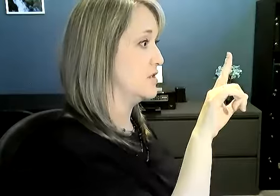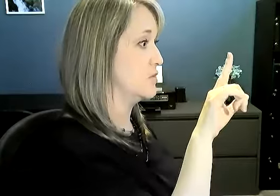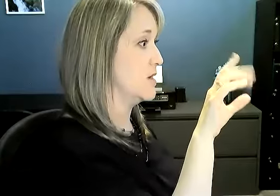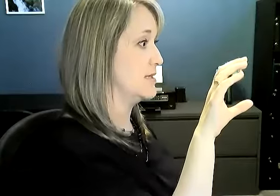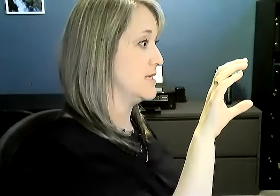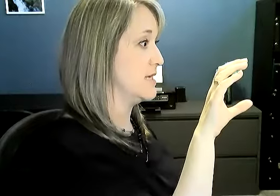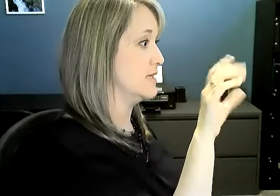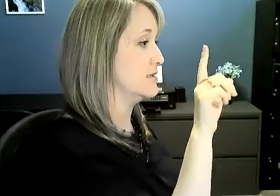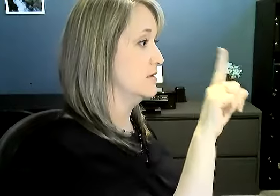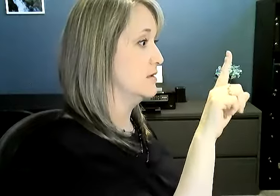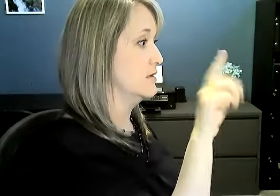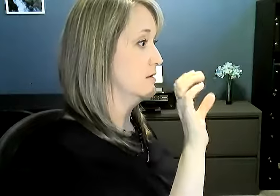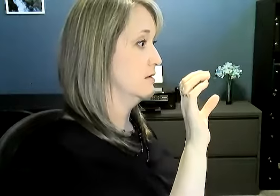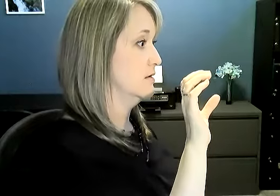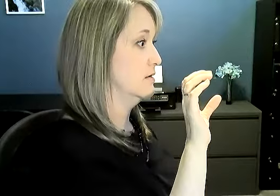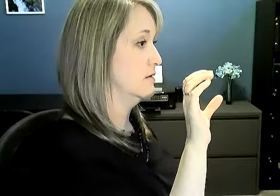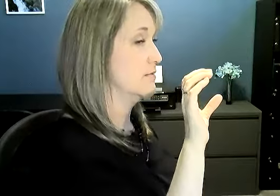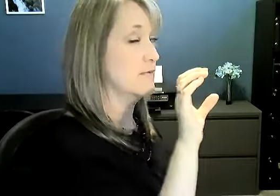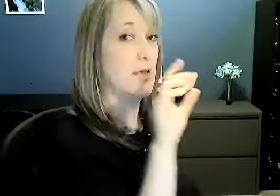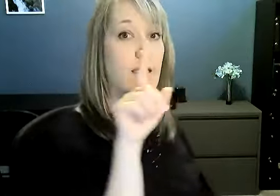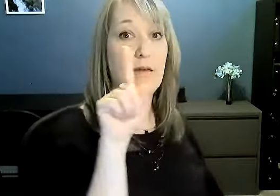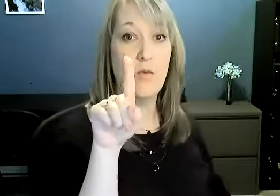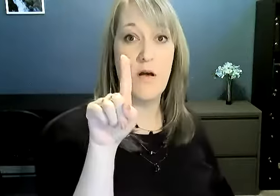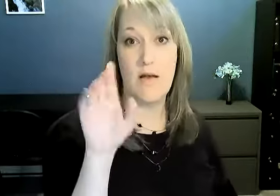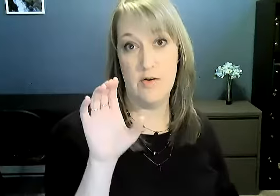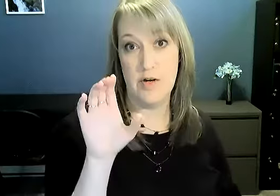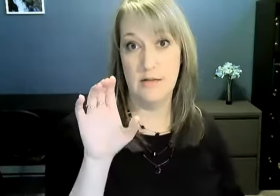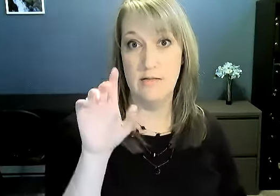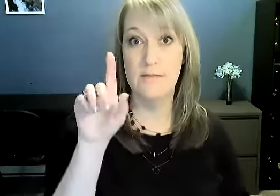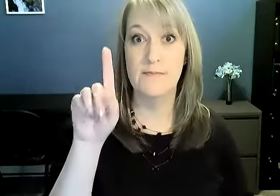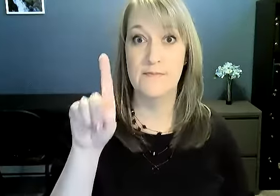just 1C, it's, okay, 100.